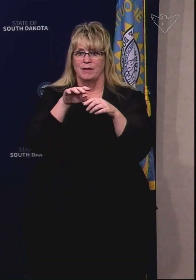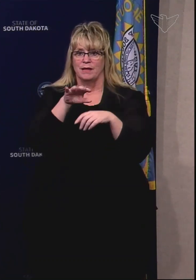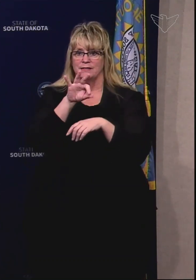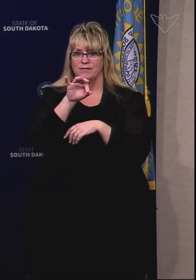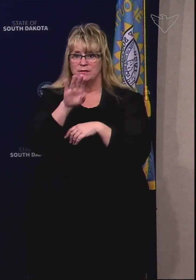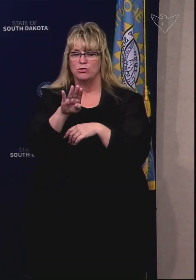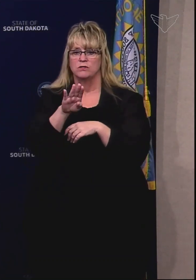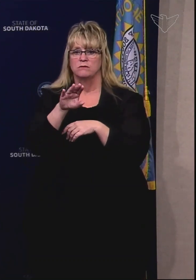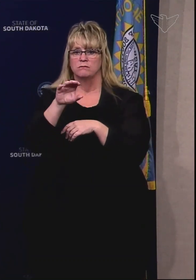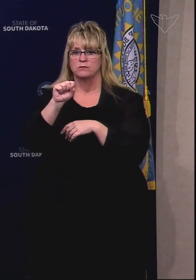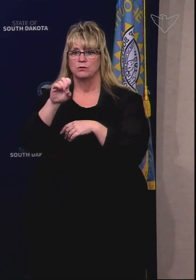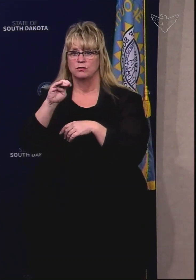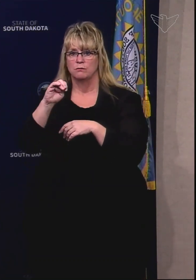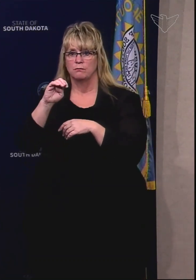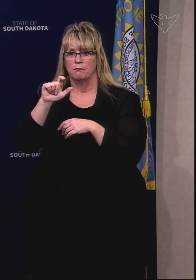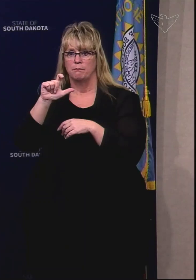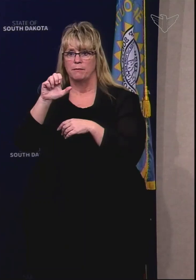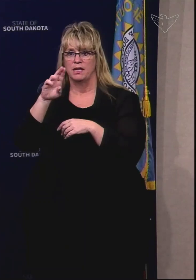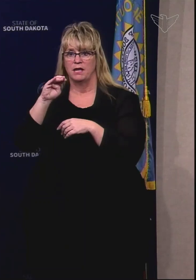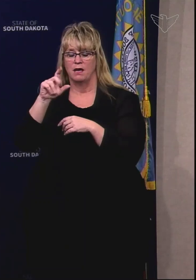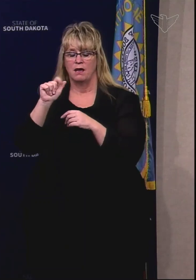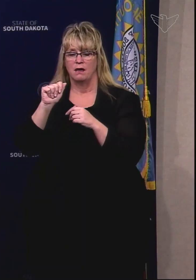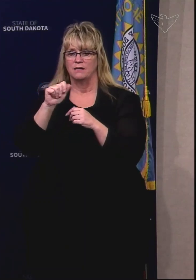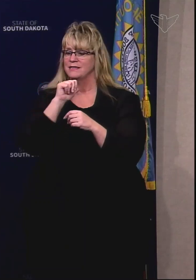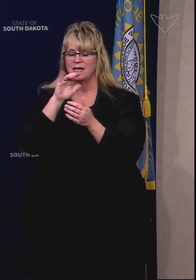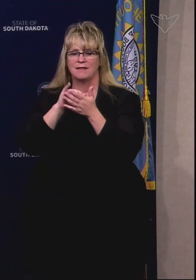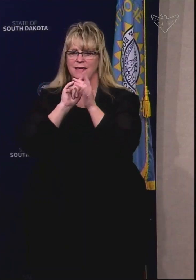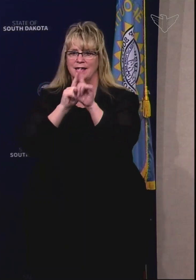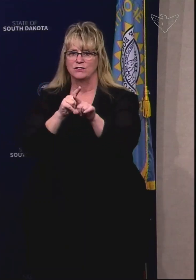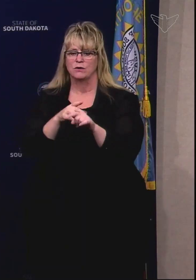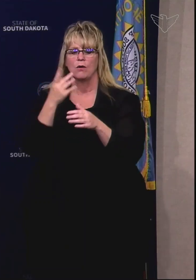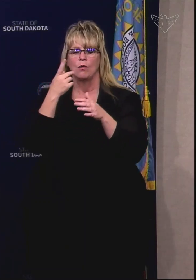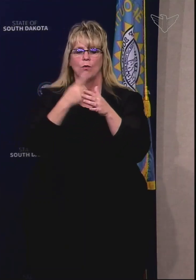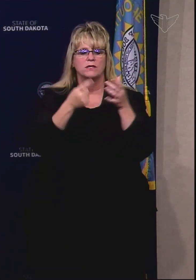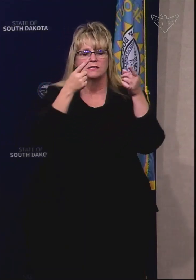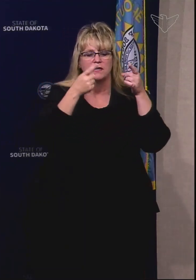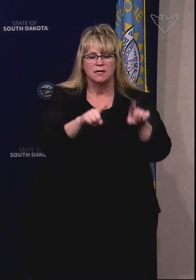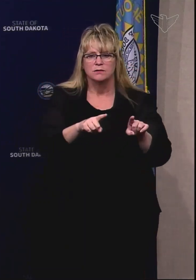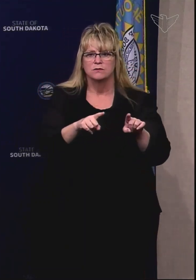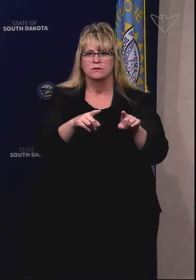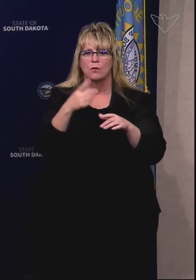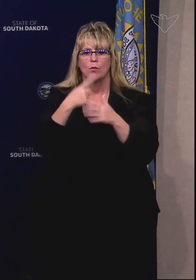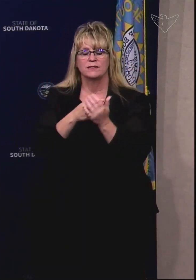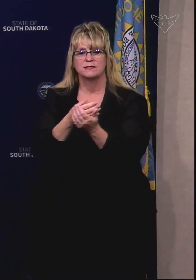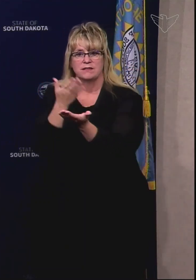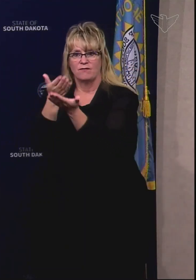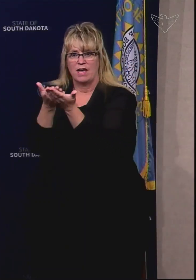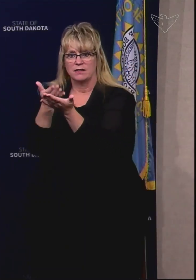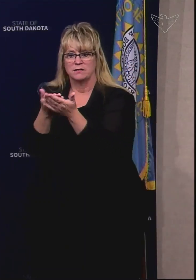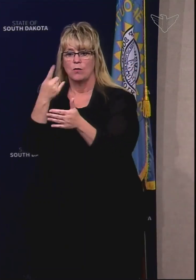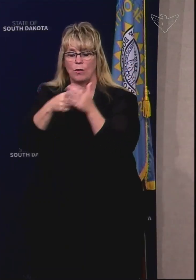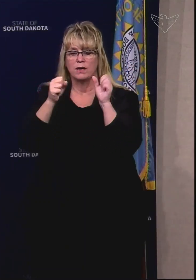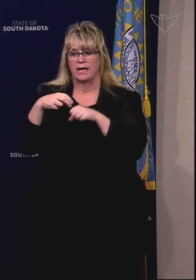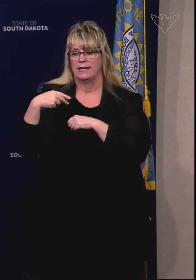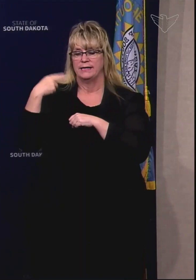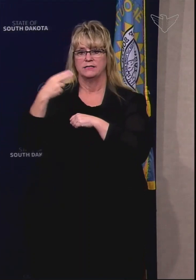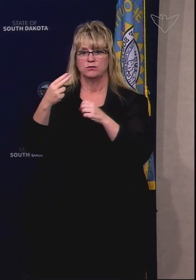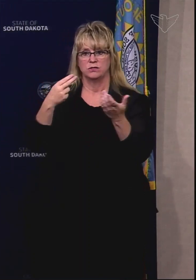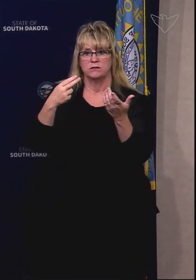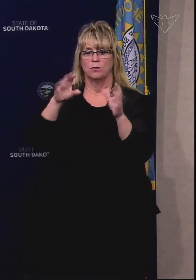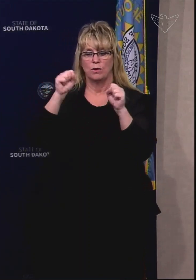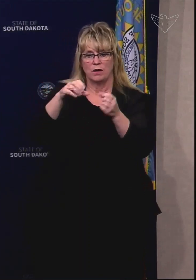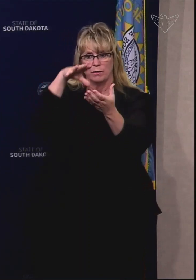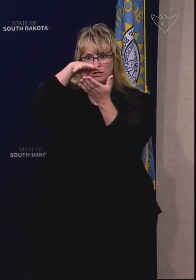People need to ask themselves, what are the facts? What are the consequences? And what can history teach